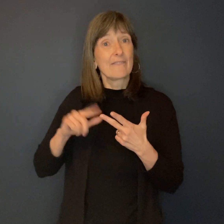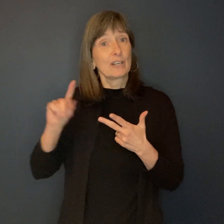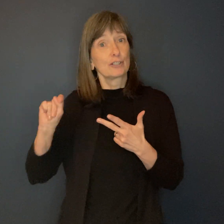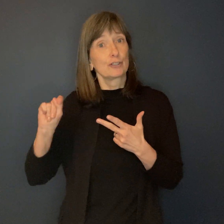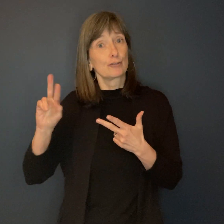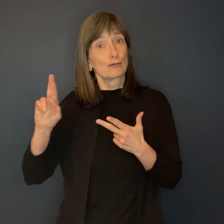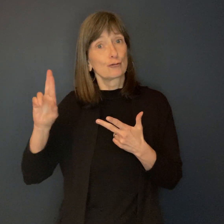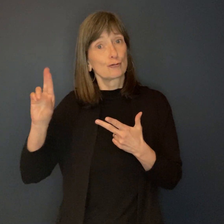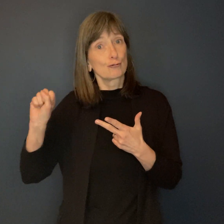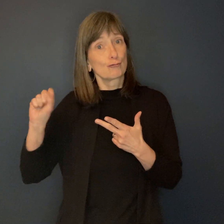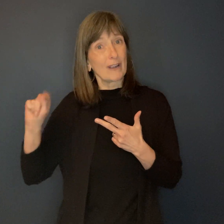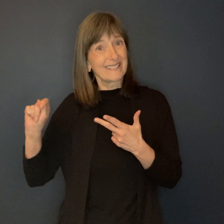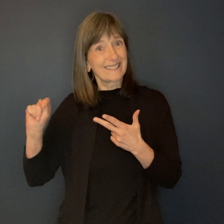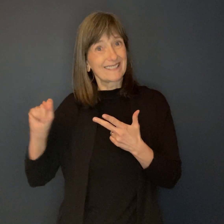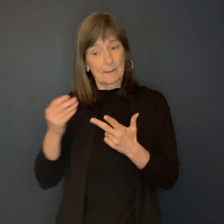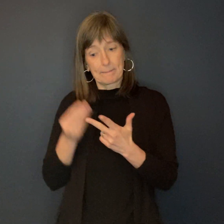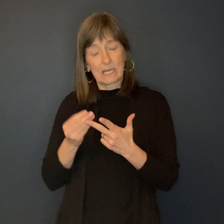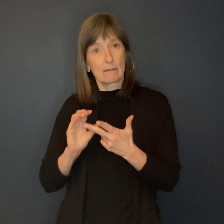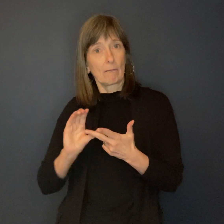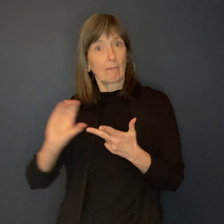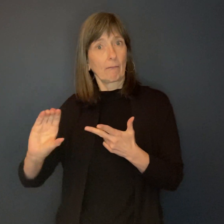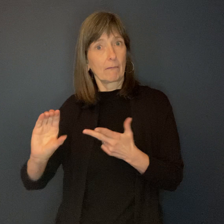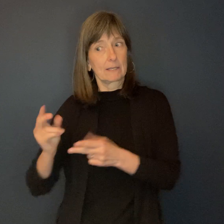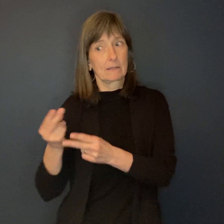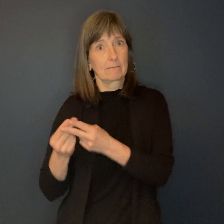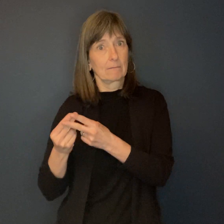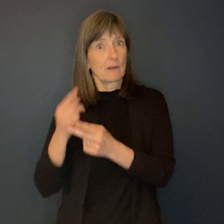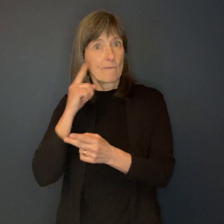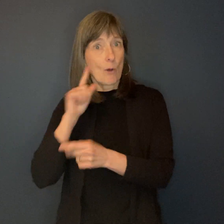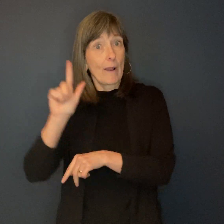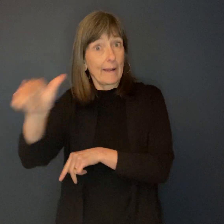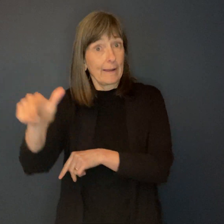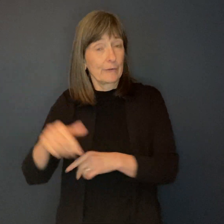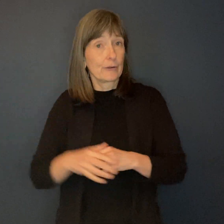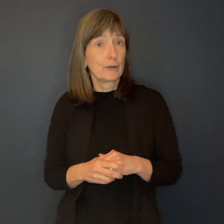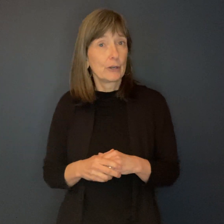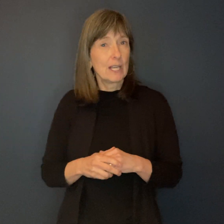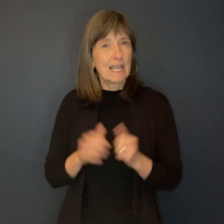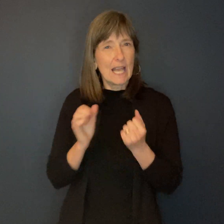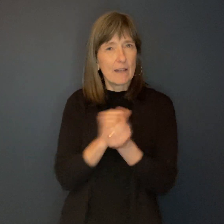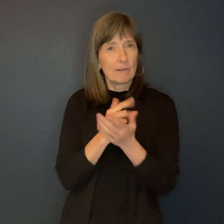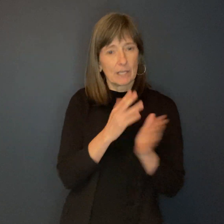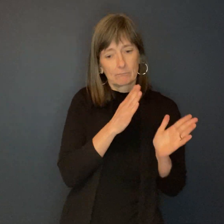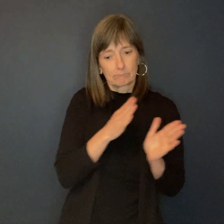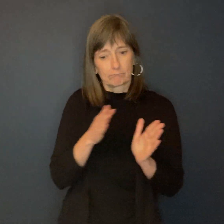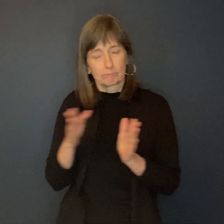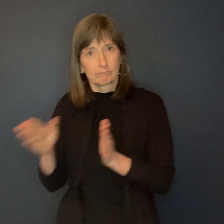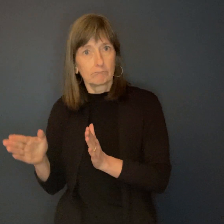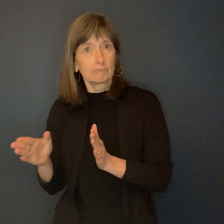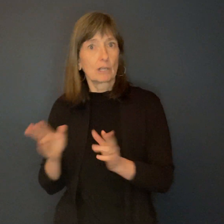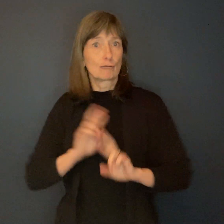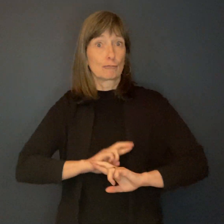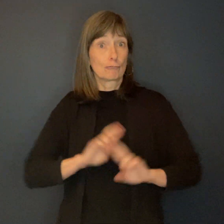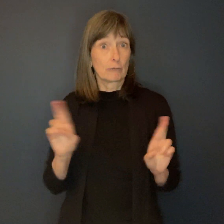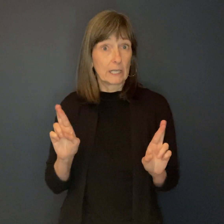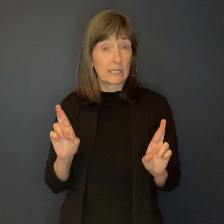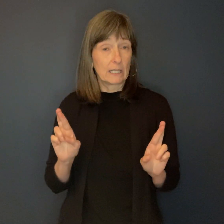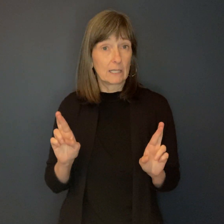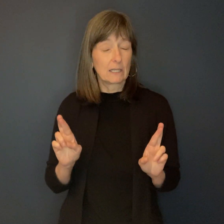all, the ducks lined up, but also, I think, on a generational basis, a recognition